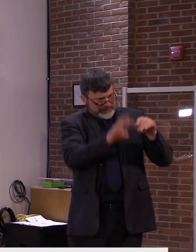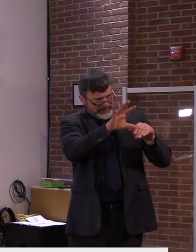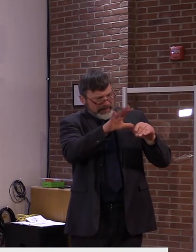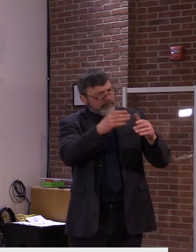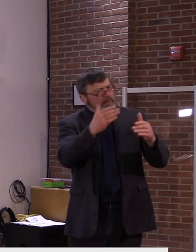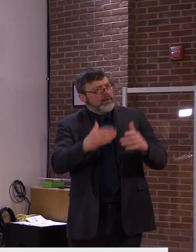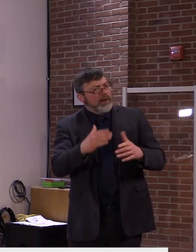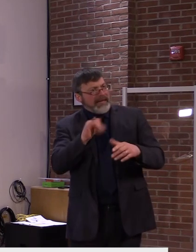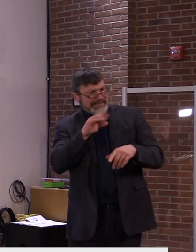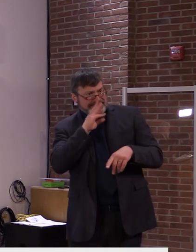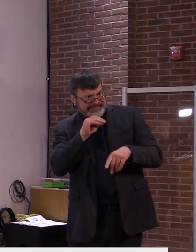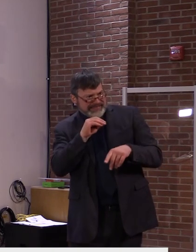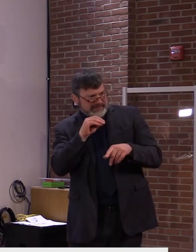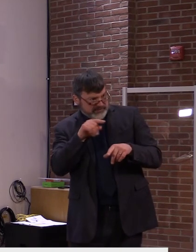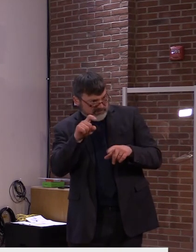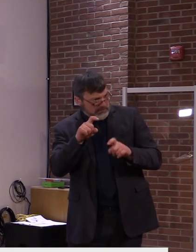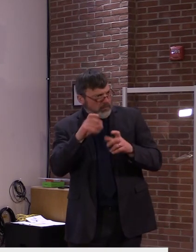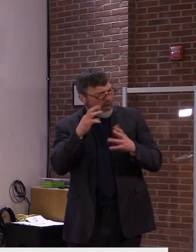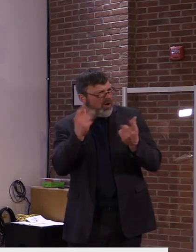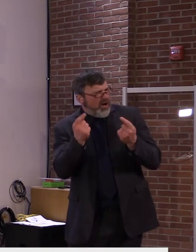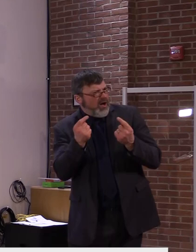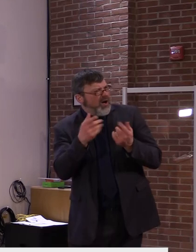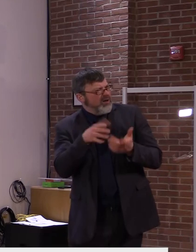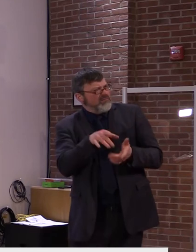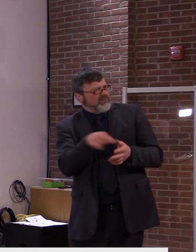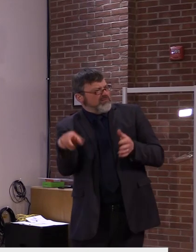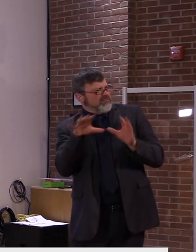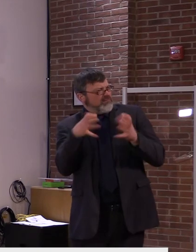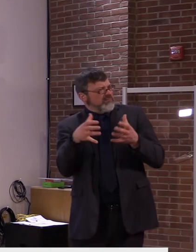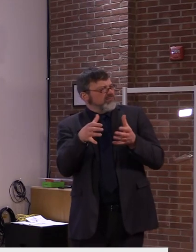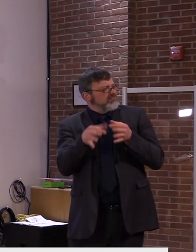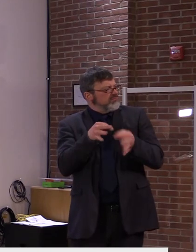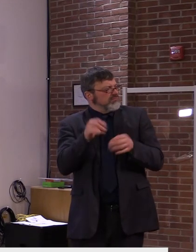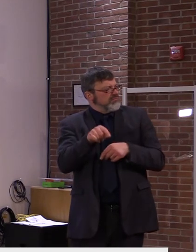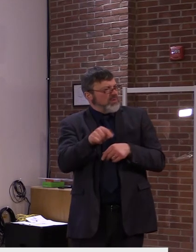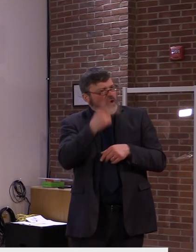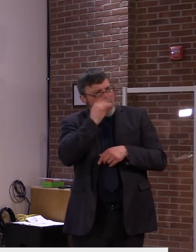mentioned at previous press conferences, and I'll just reiterate, we're looking at that now.